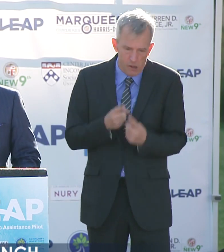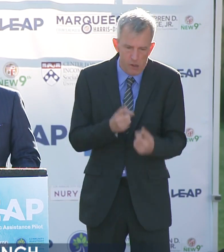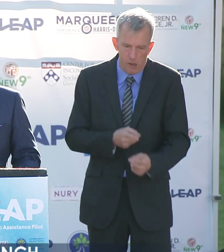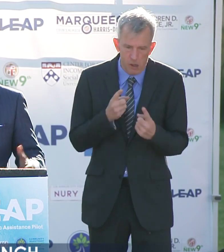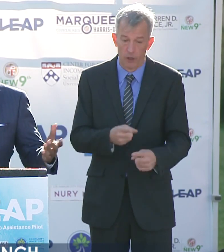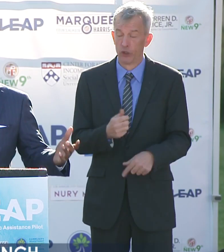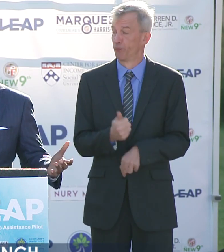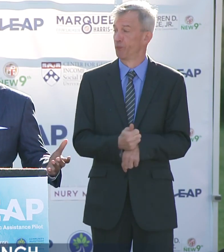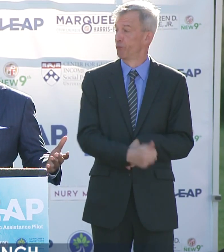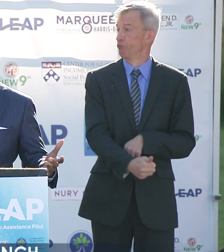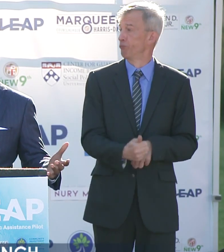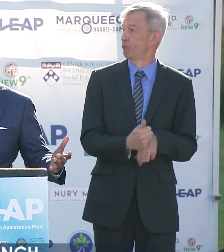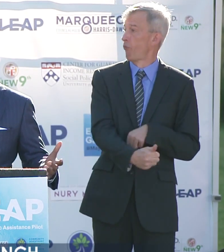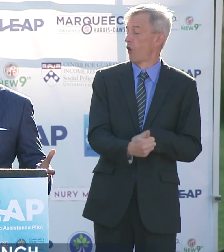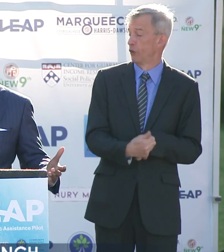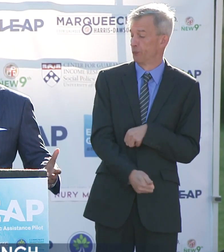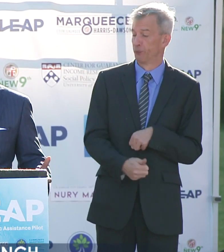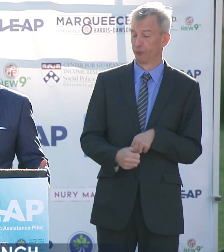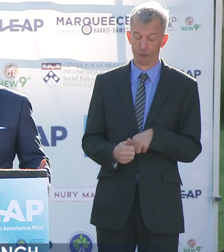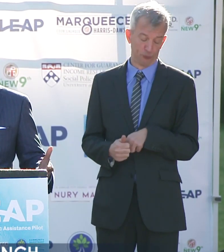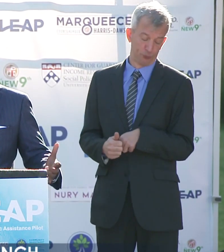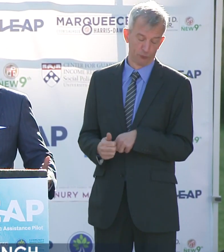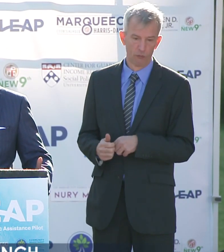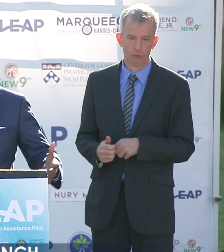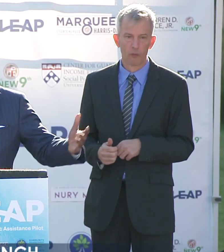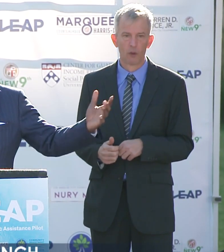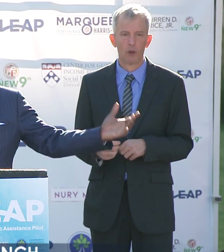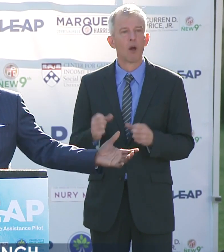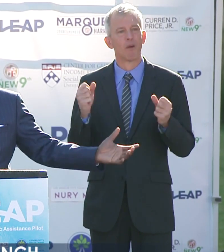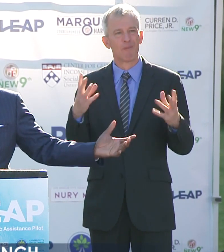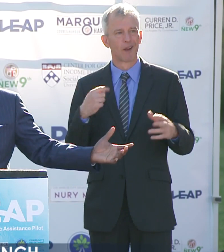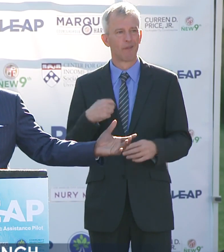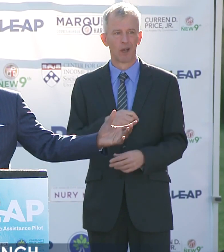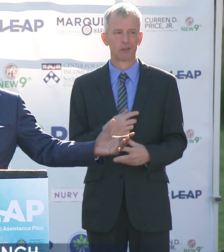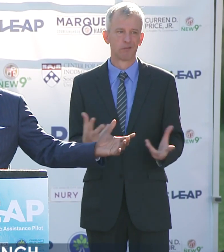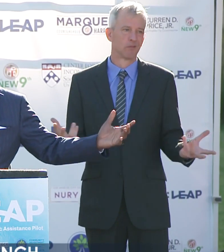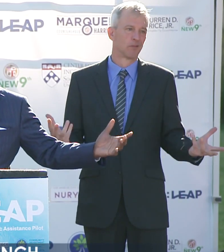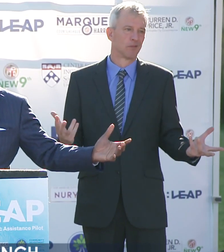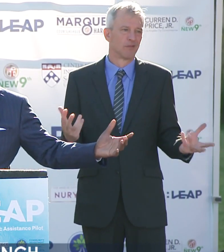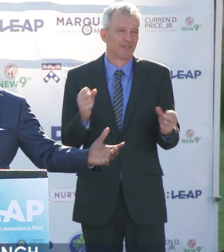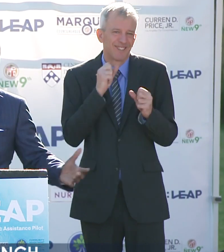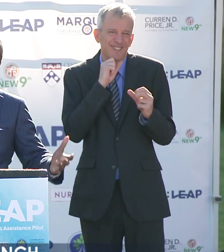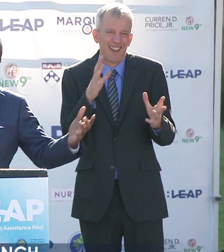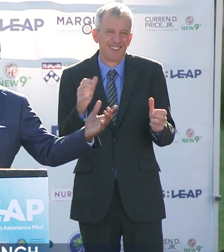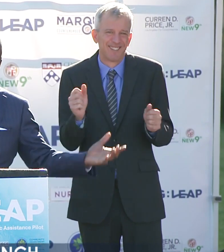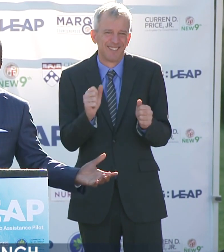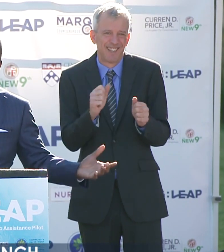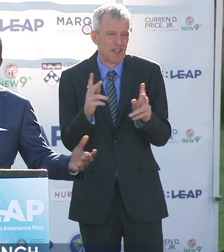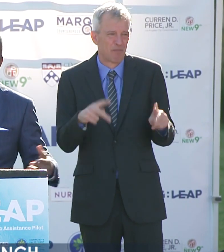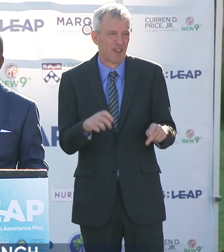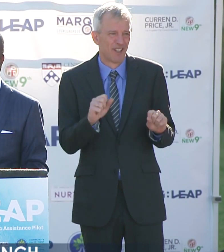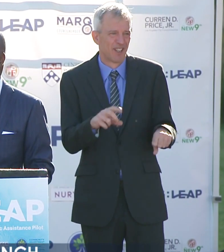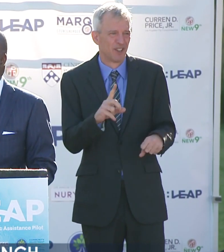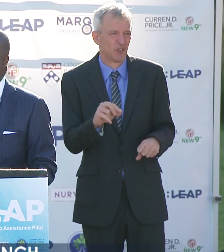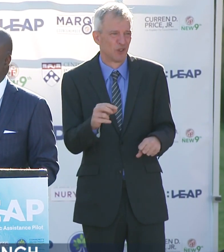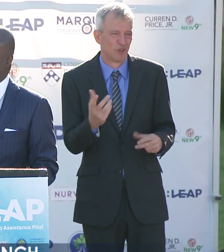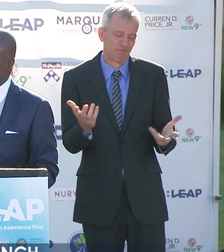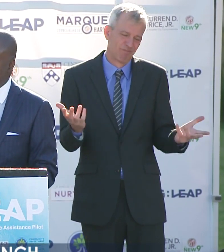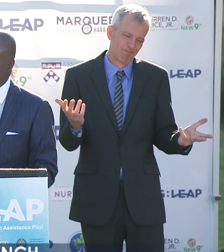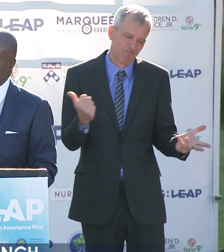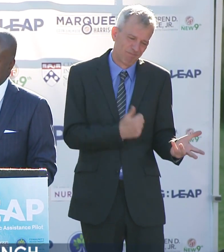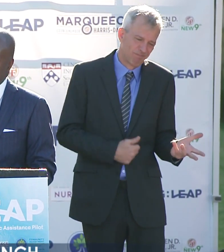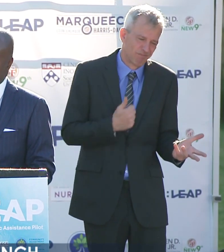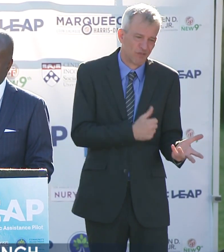who say, it really is bad that you're in that hole, but there's nothing that anybody can do about it. Too bad for you.